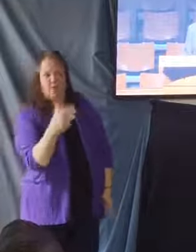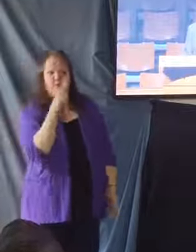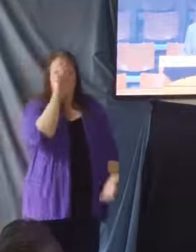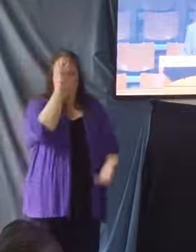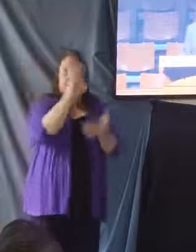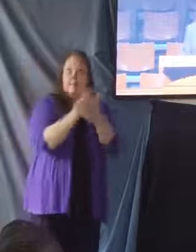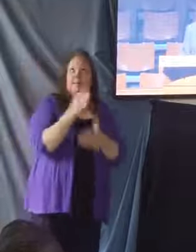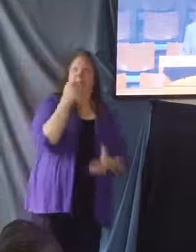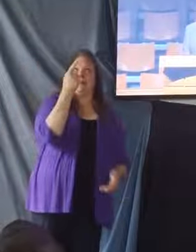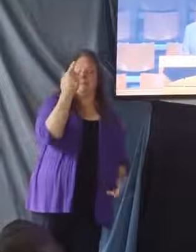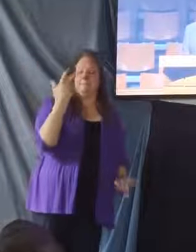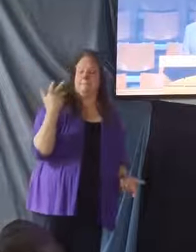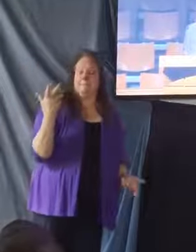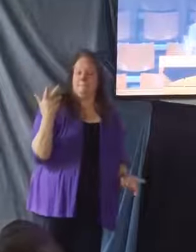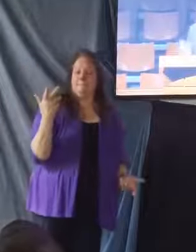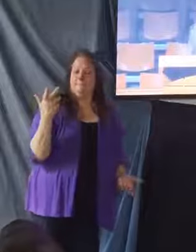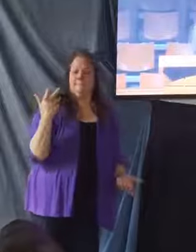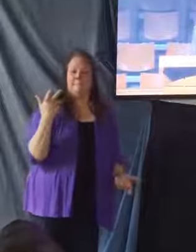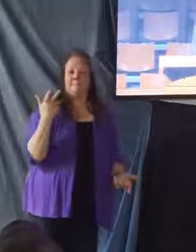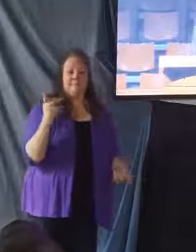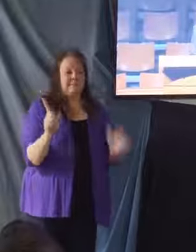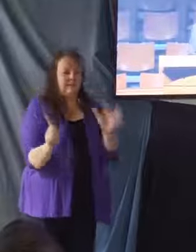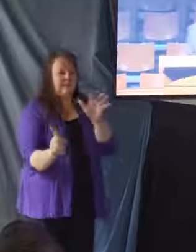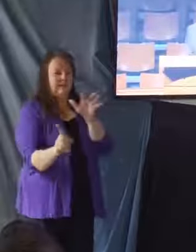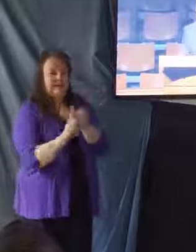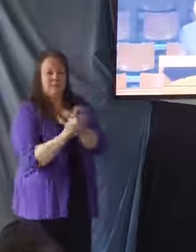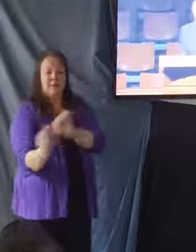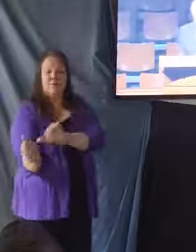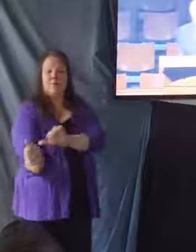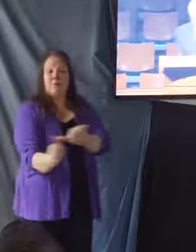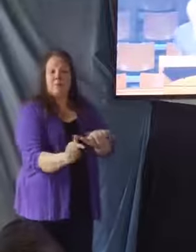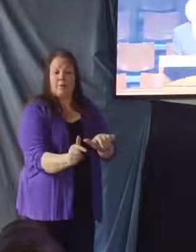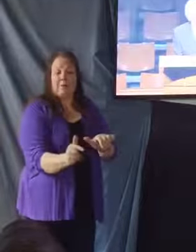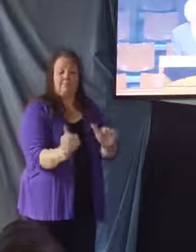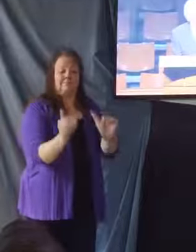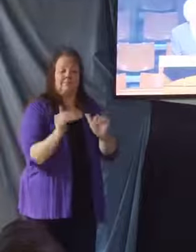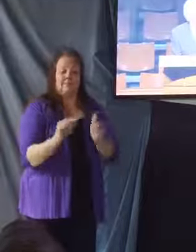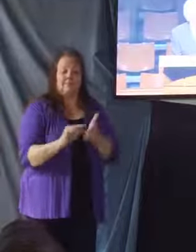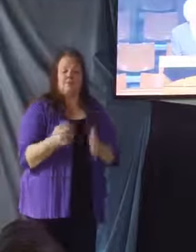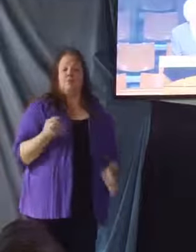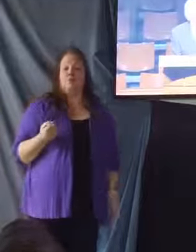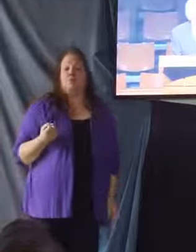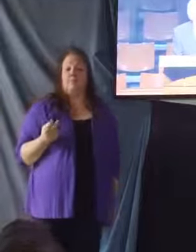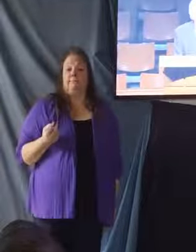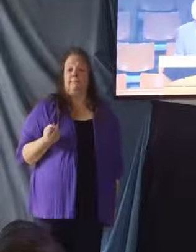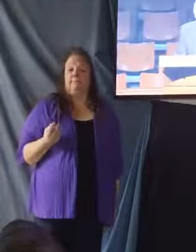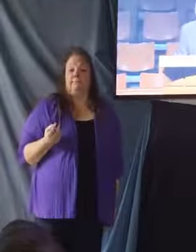in him. So it's appeared for all men. Note verse 12.